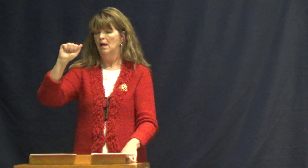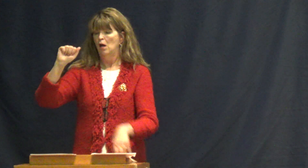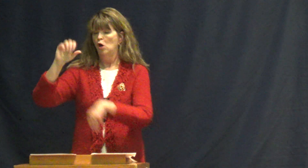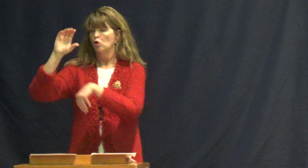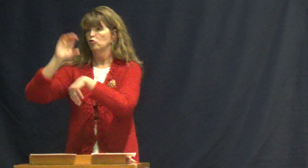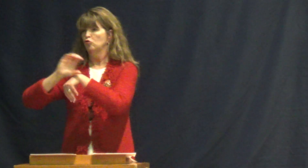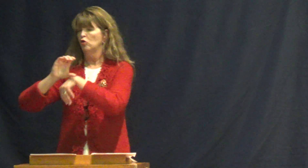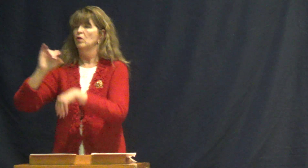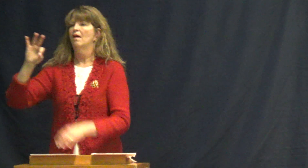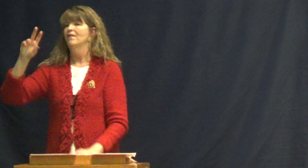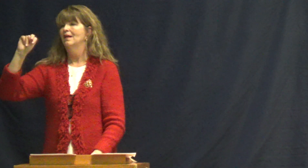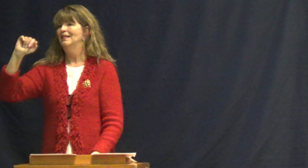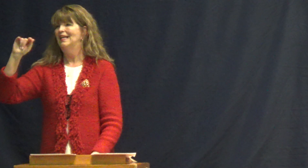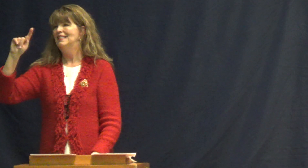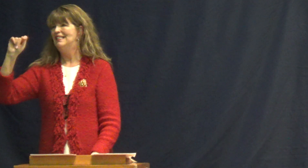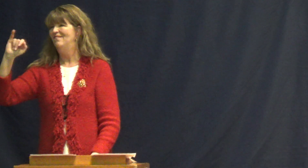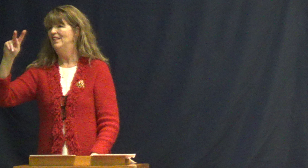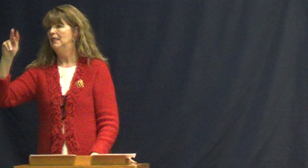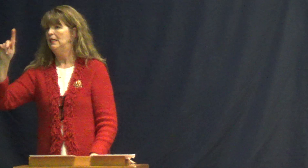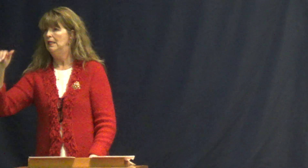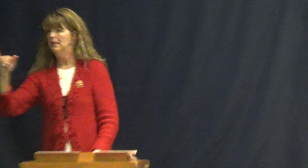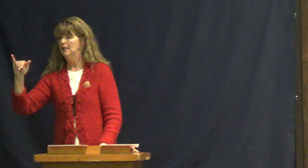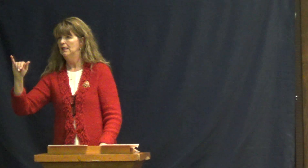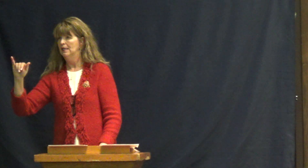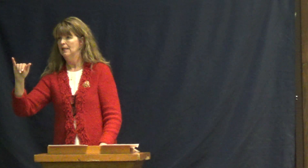Sometimes they call it the Basilica, Church of the Nativity.